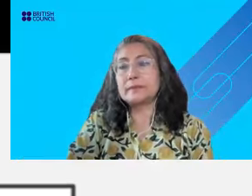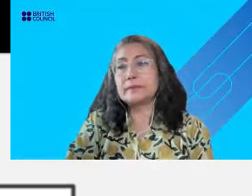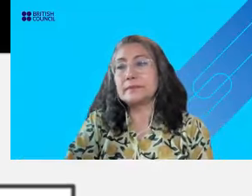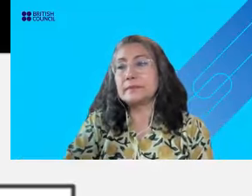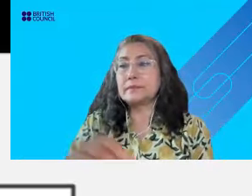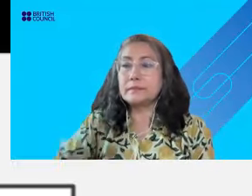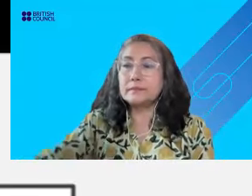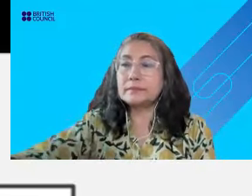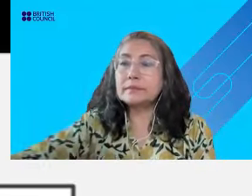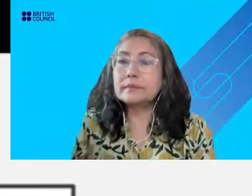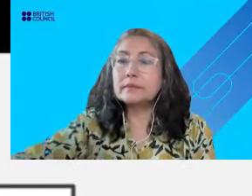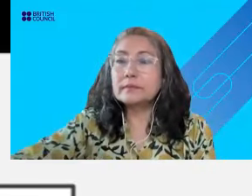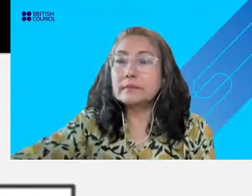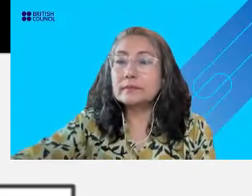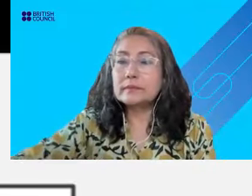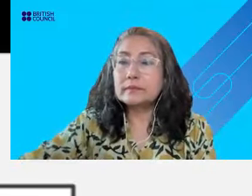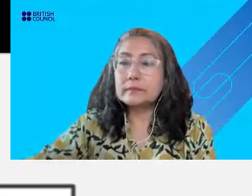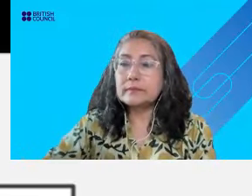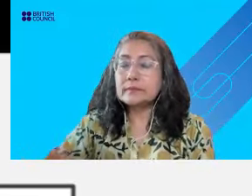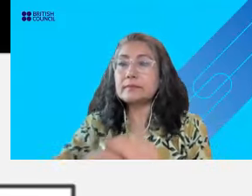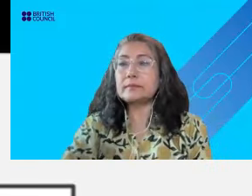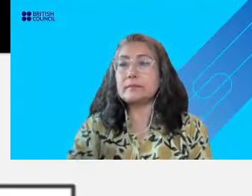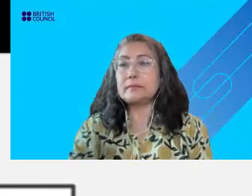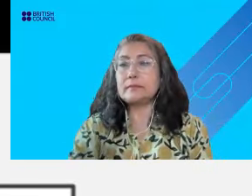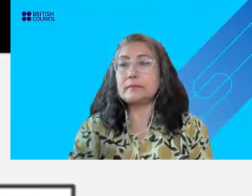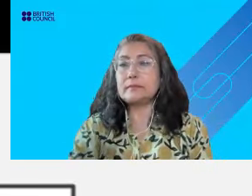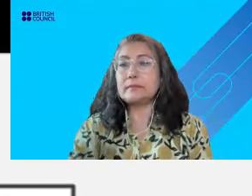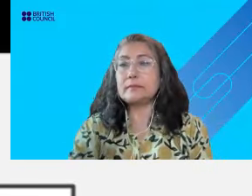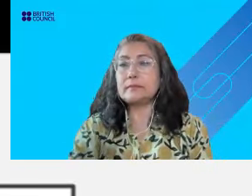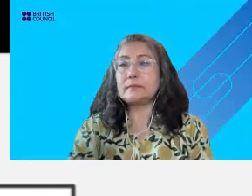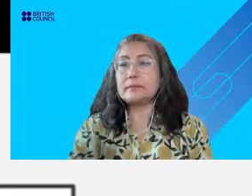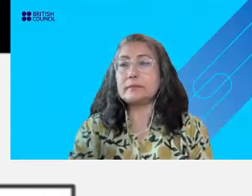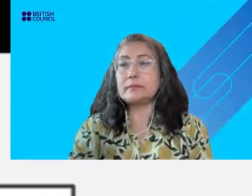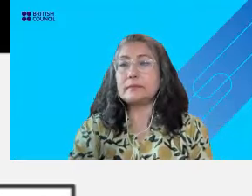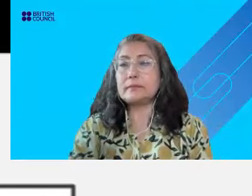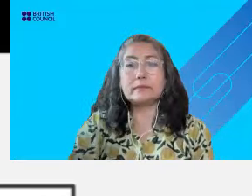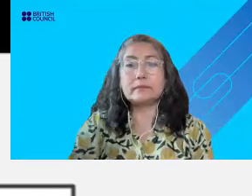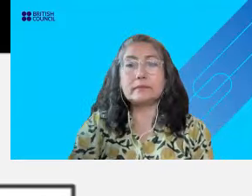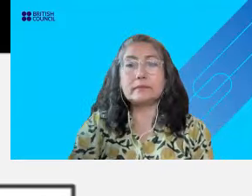Go outside today. Pick up all the litter that you see.